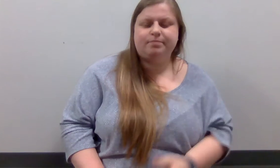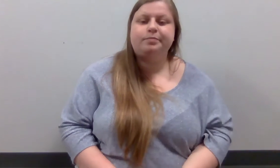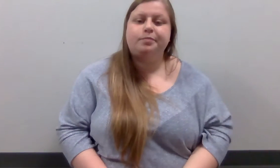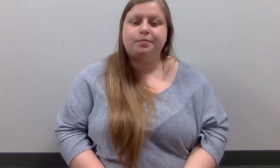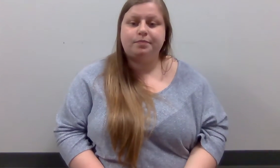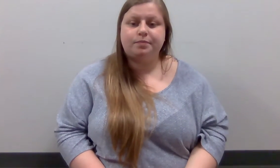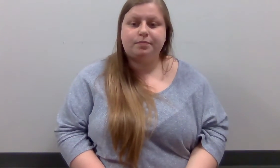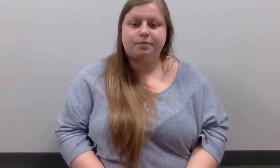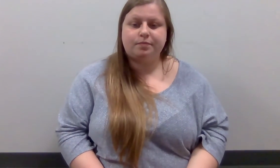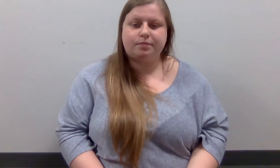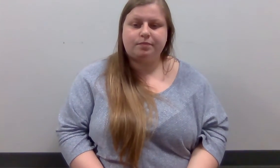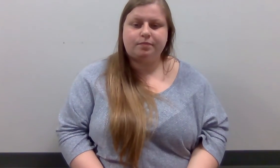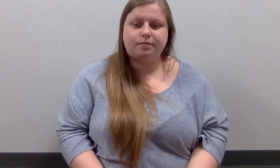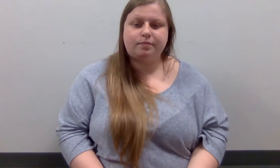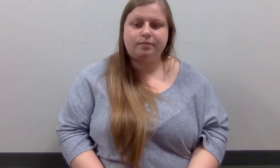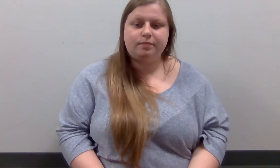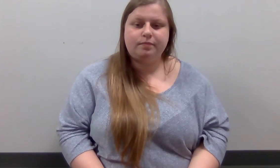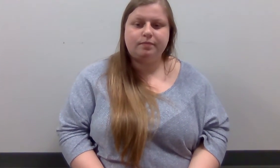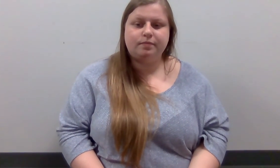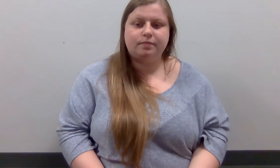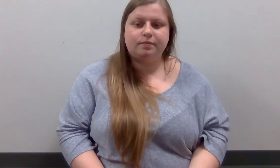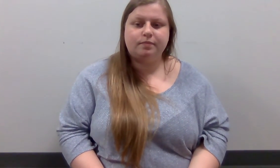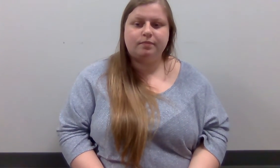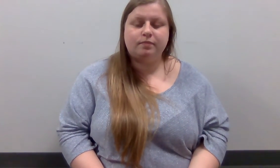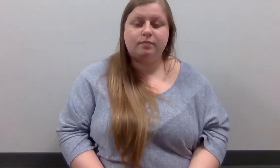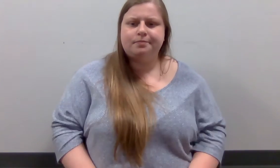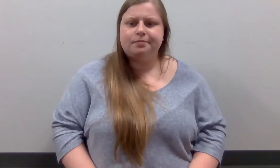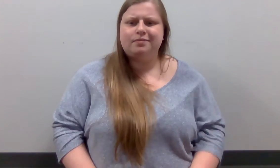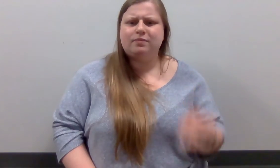"No, the doggy's not playing."